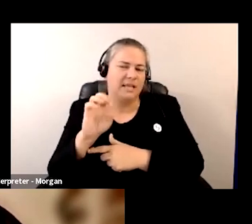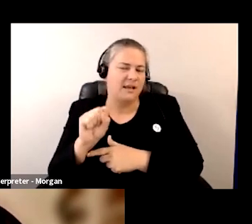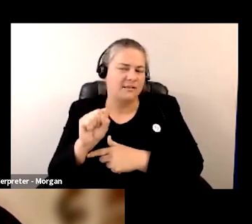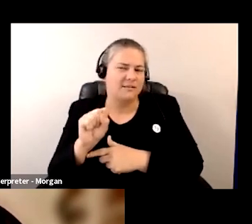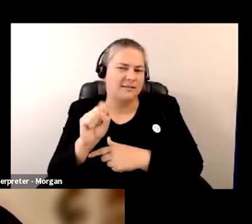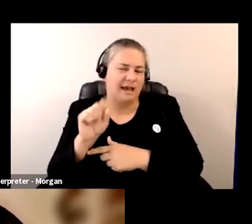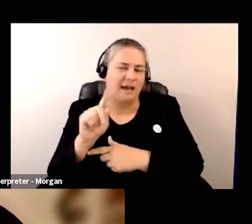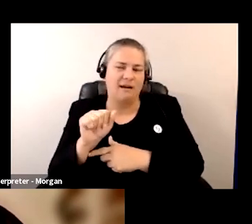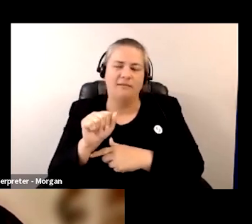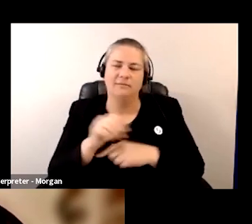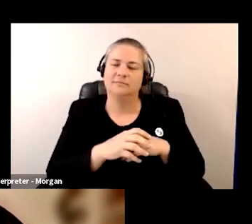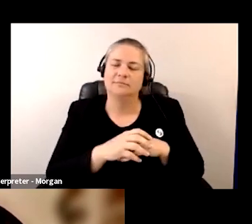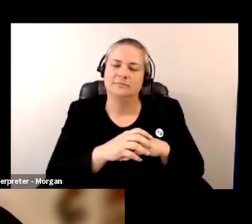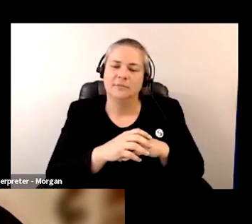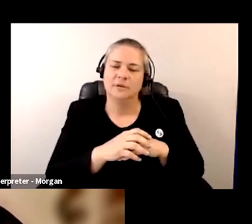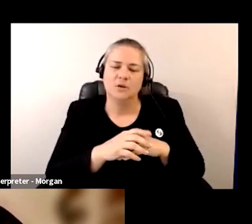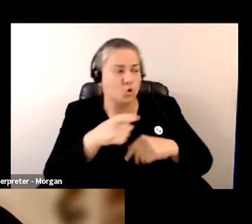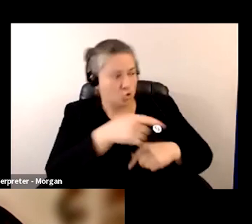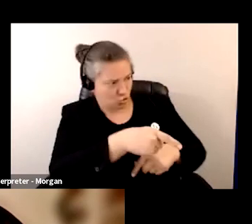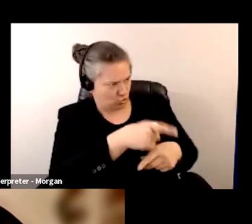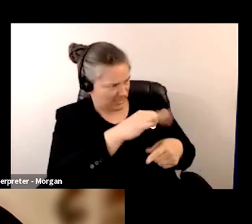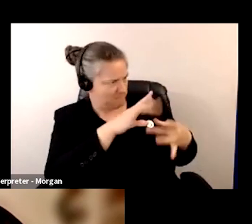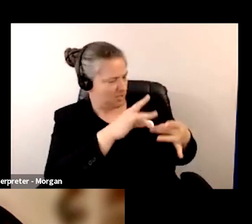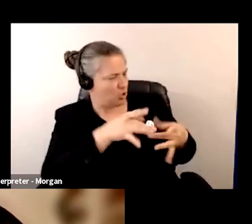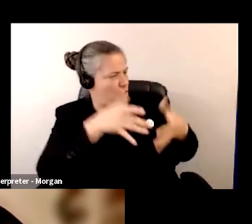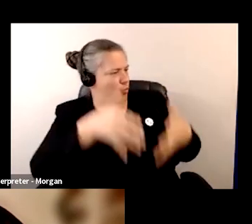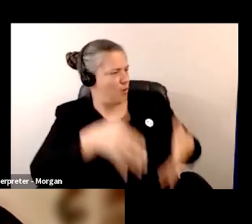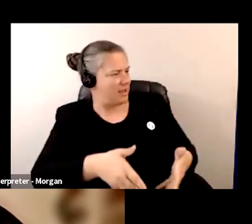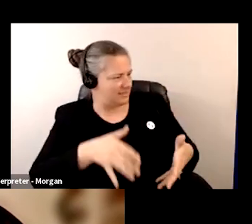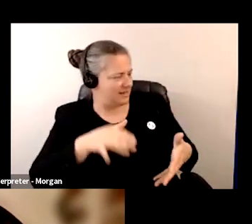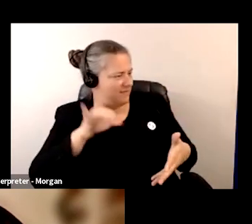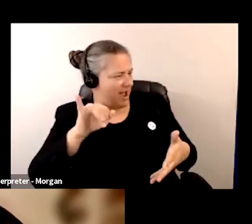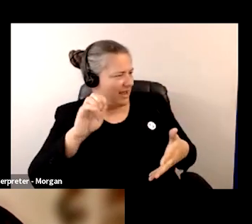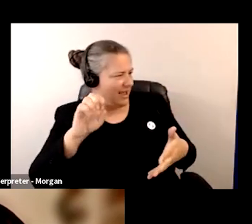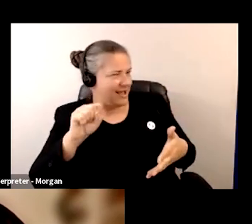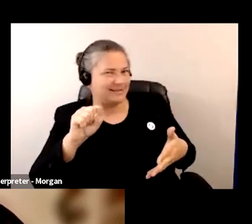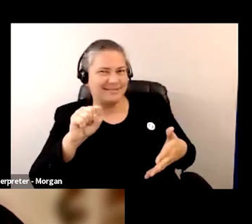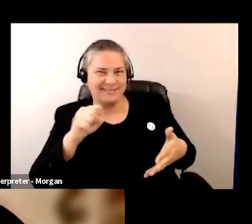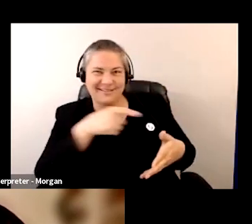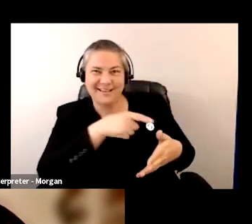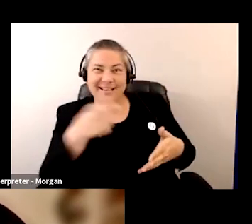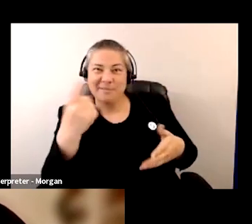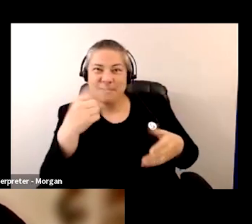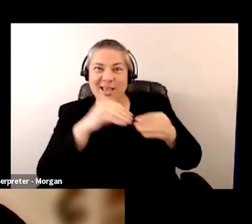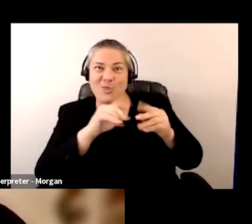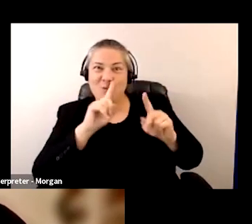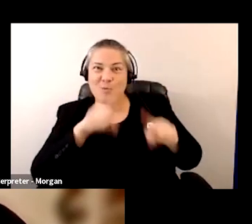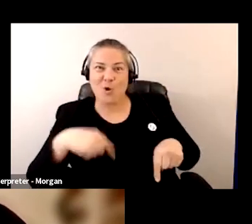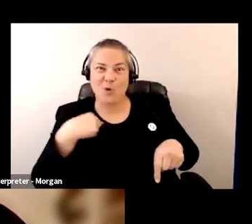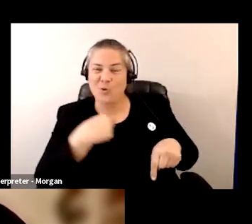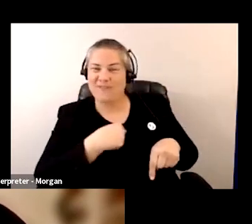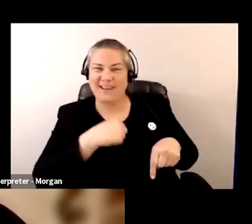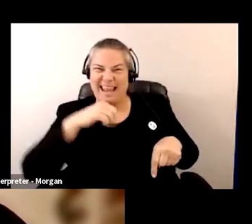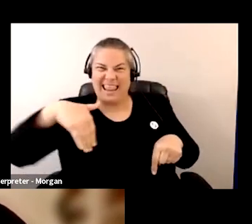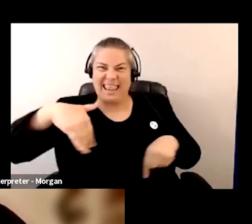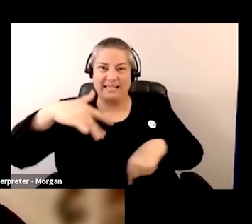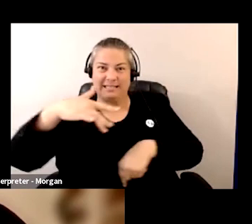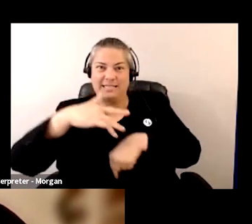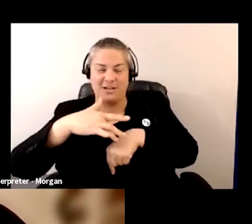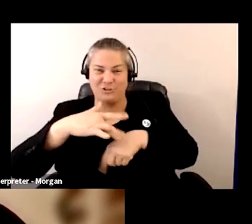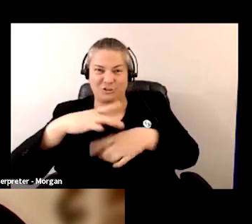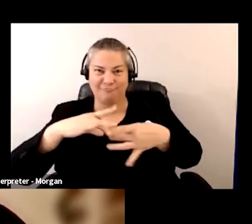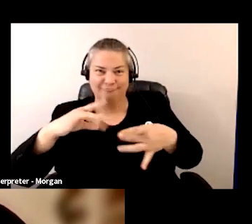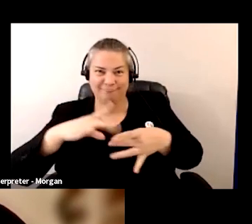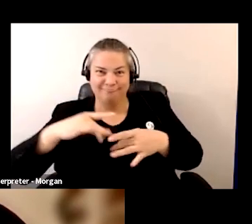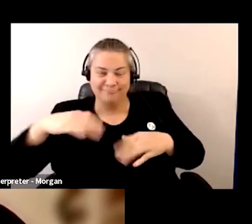mentioned the rest of IES. Right. One of the things that's in the report that we haven't really touched on